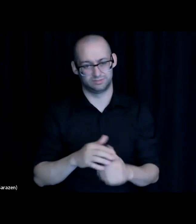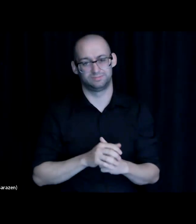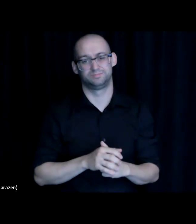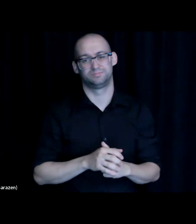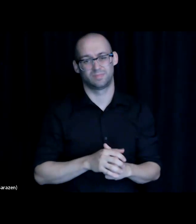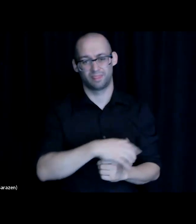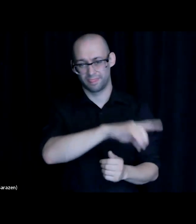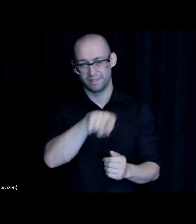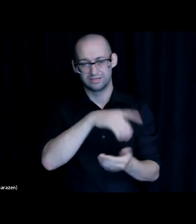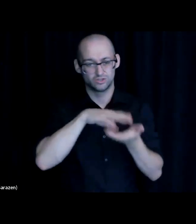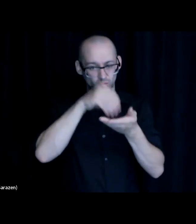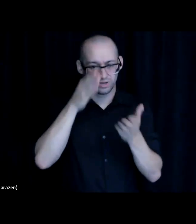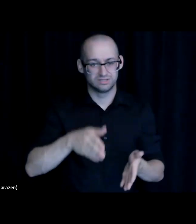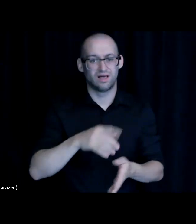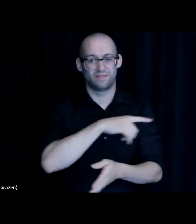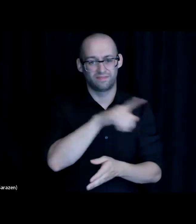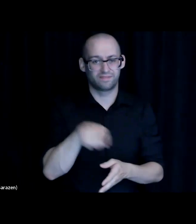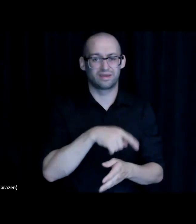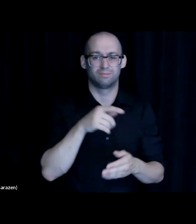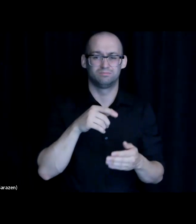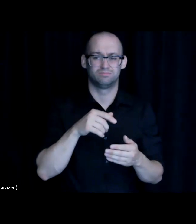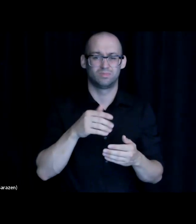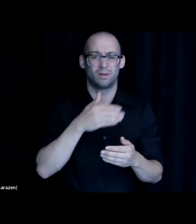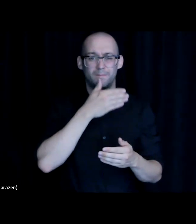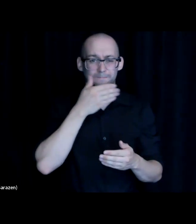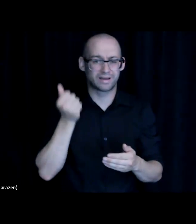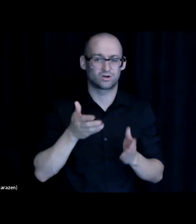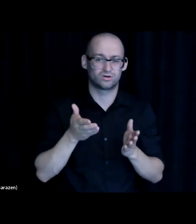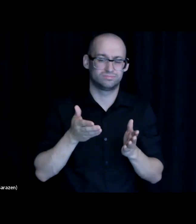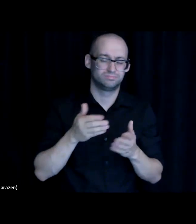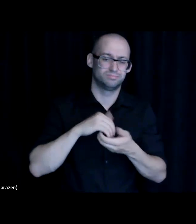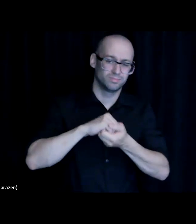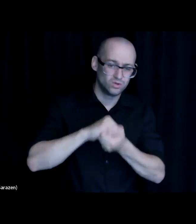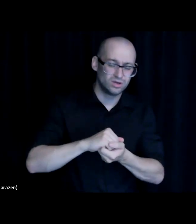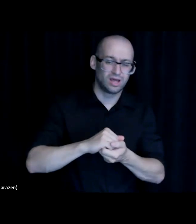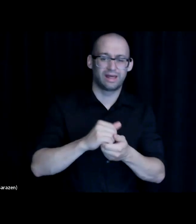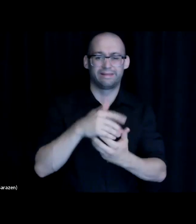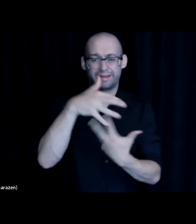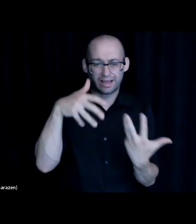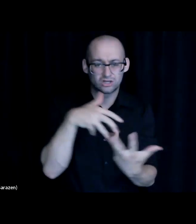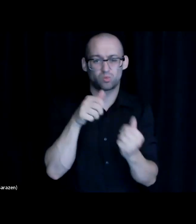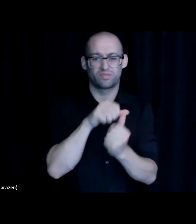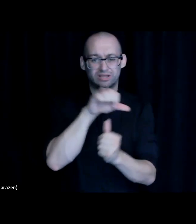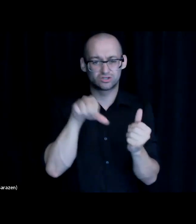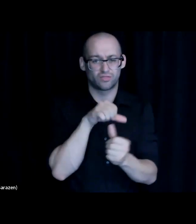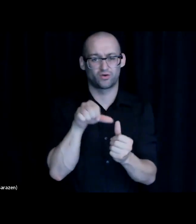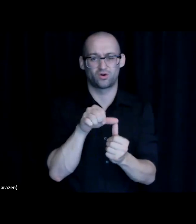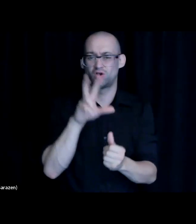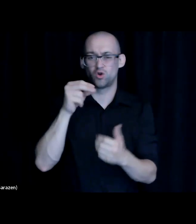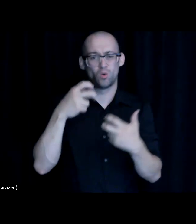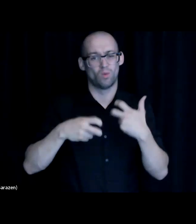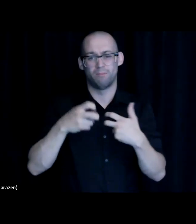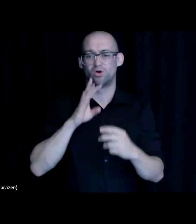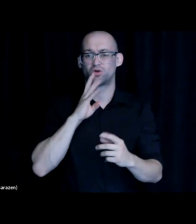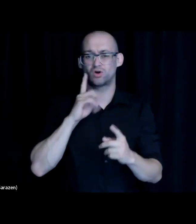these students would engage in much different ways and in new ways. And they have no problem going to talk to their friends